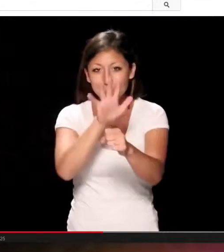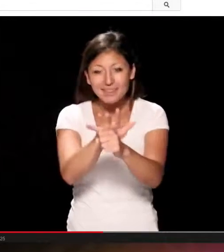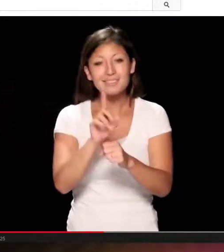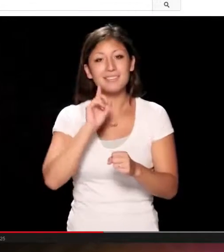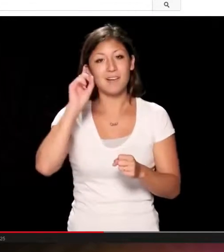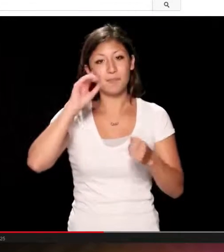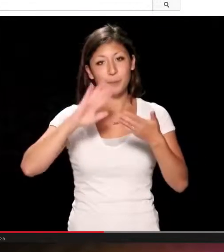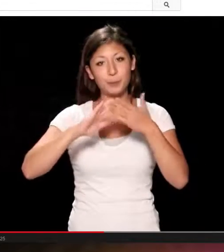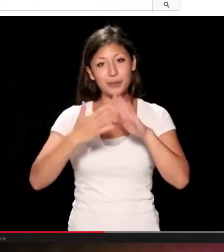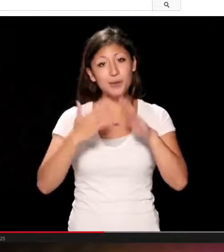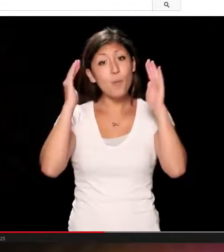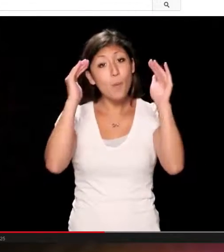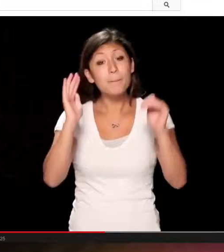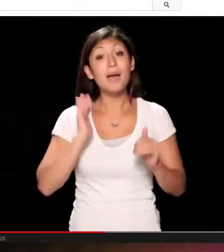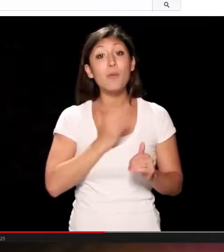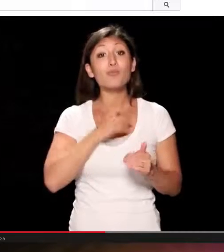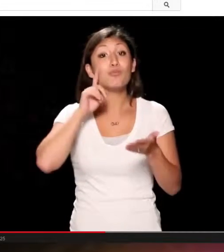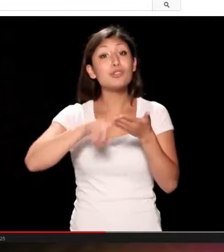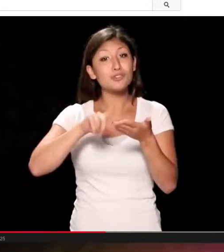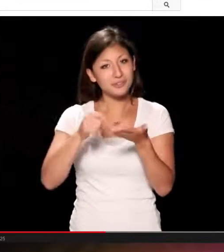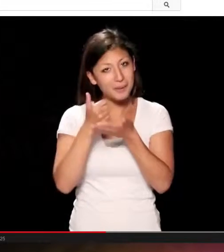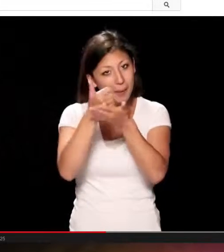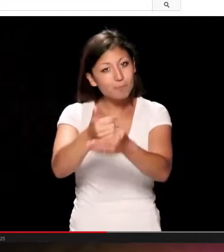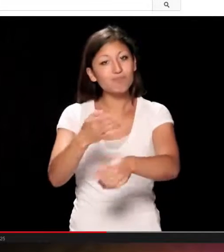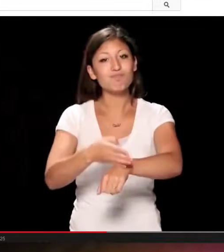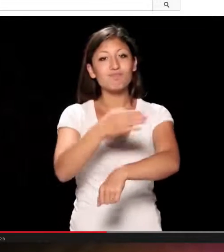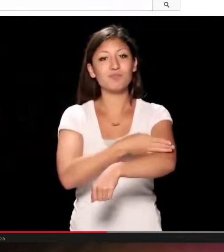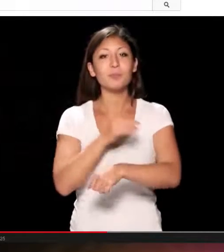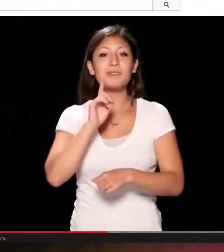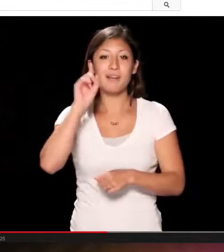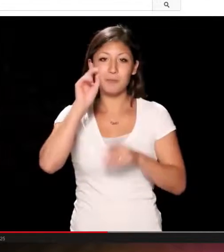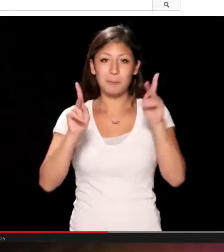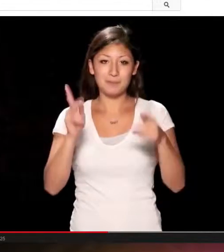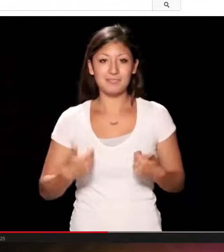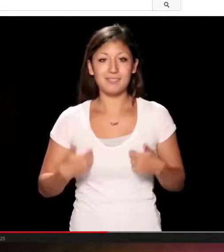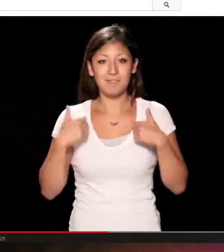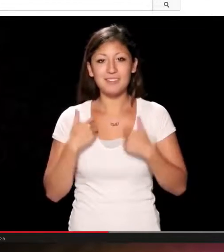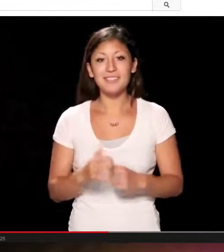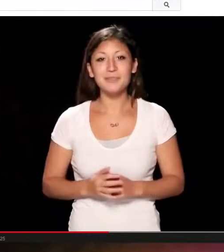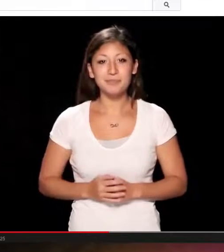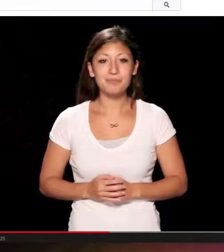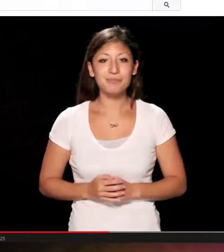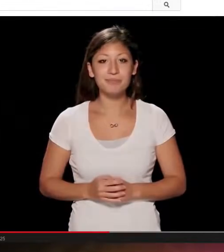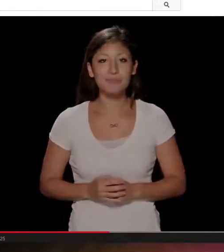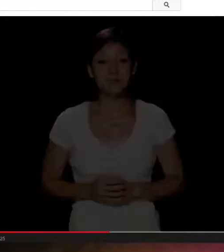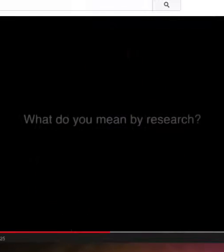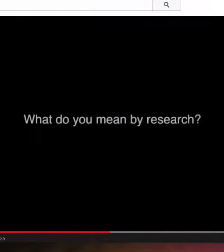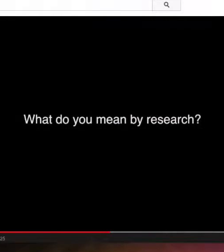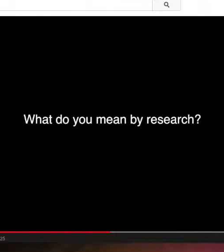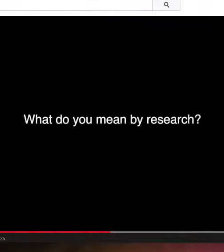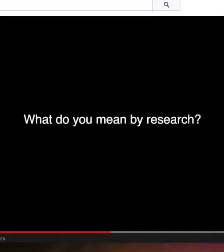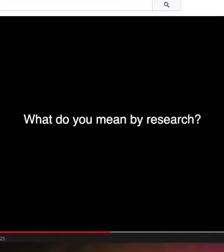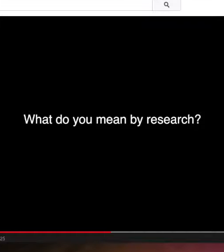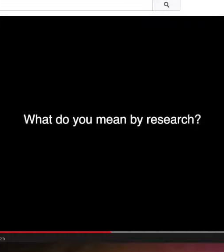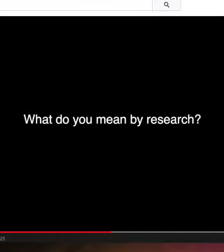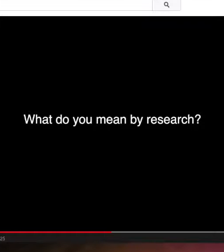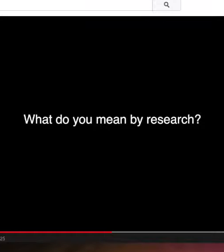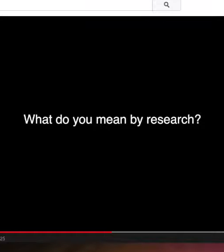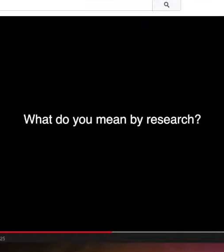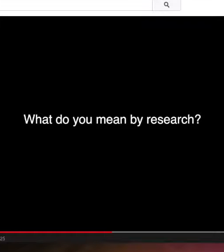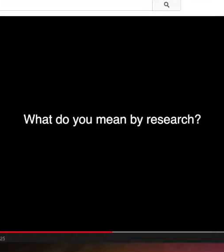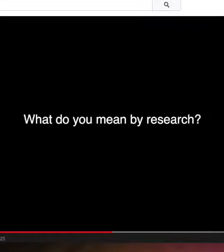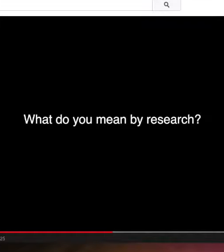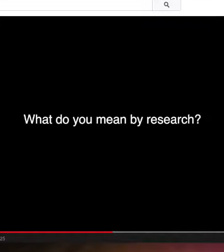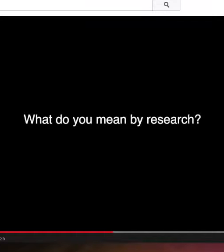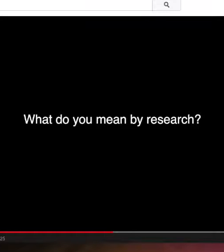their needs. Our deaf community hopes the research will help improve deaf people's lives.